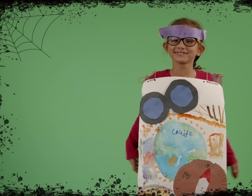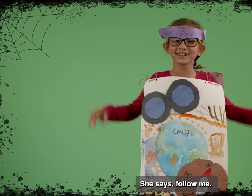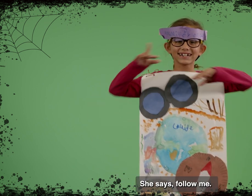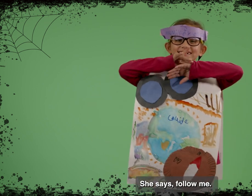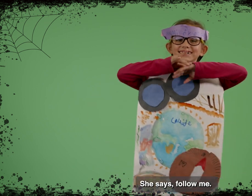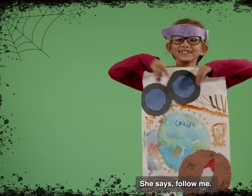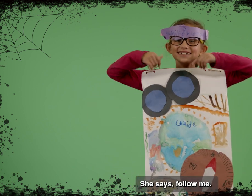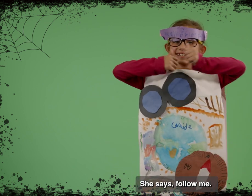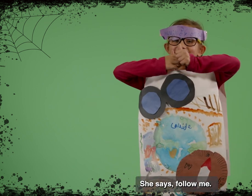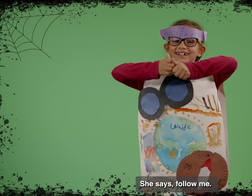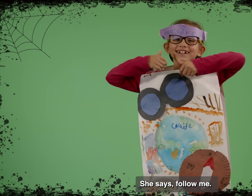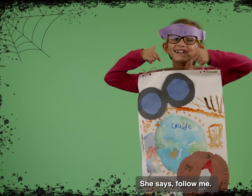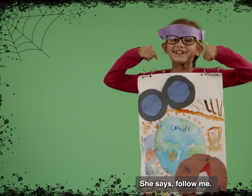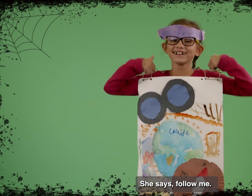She says, follow me.